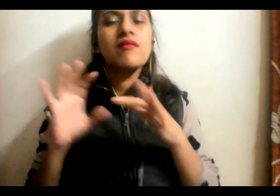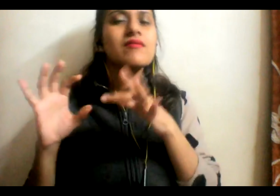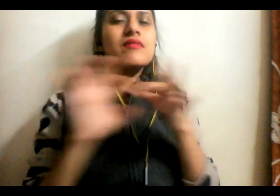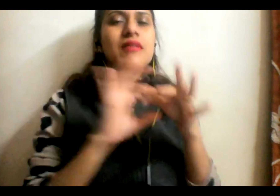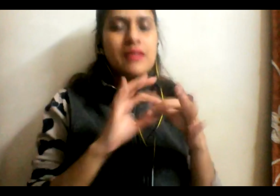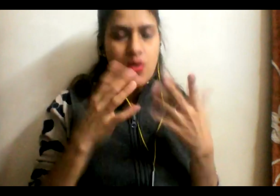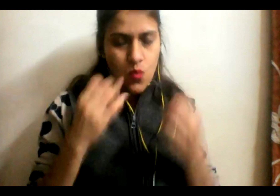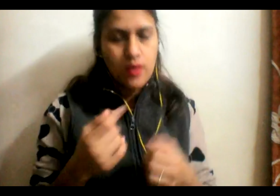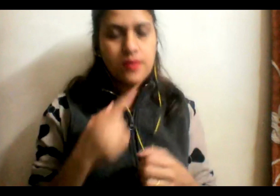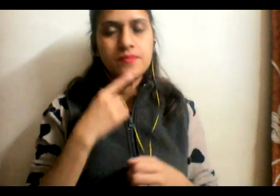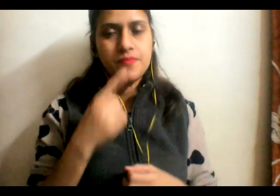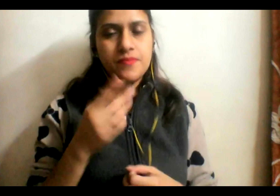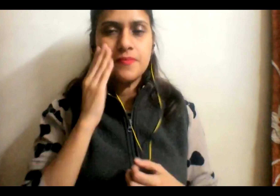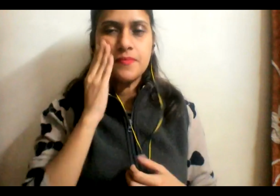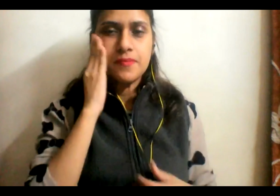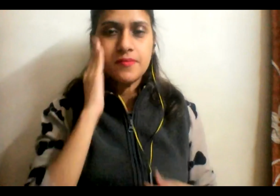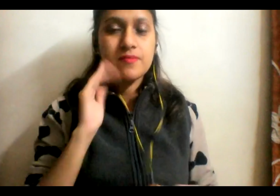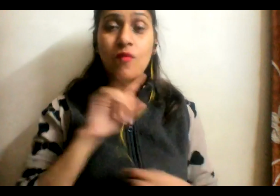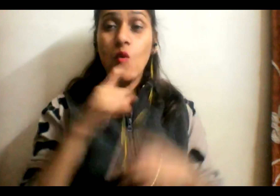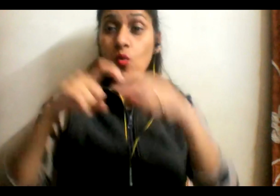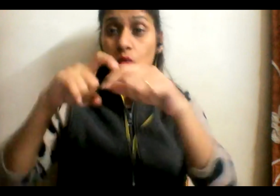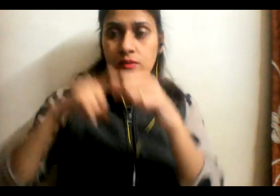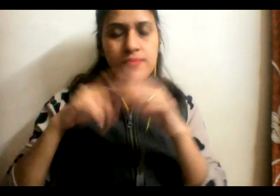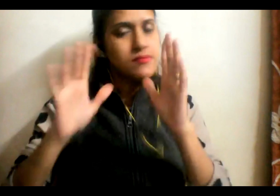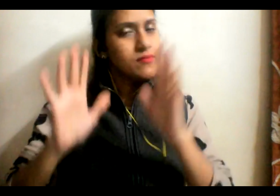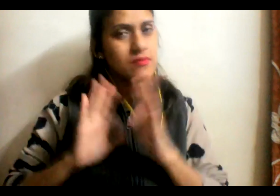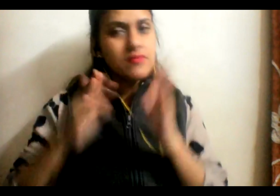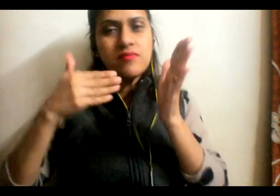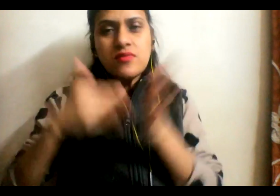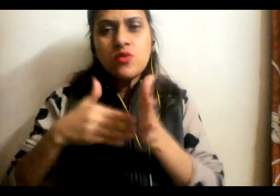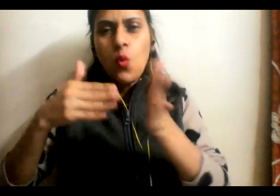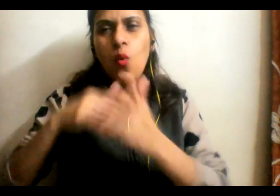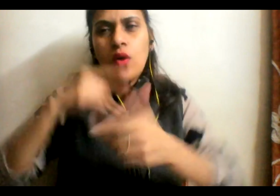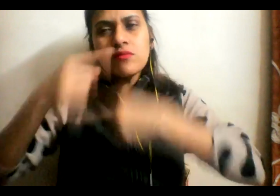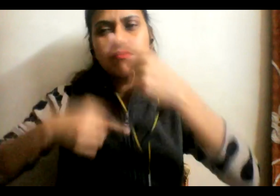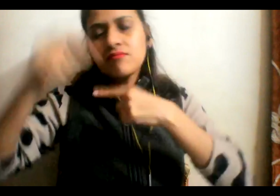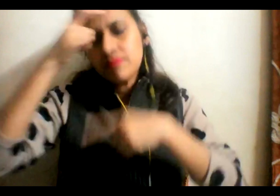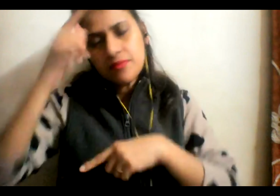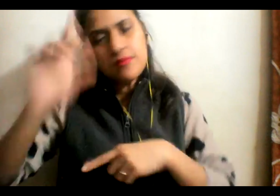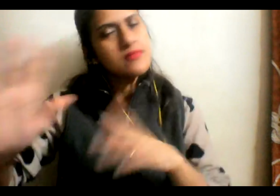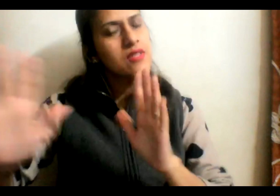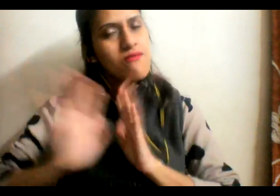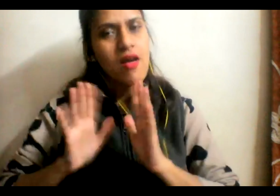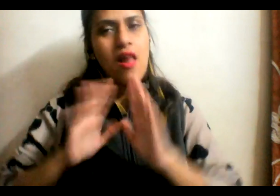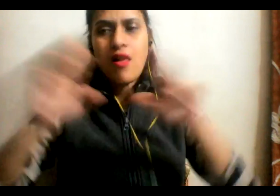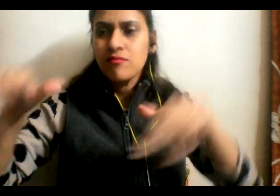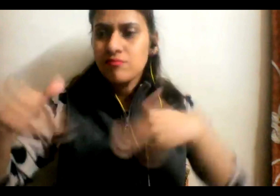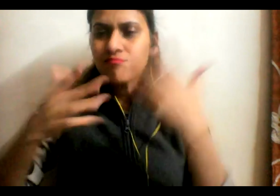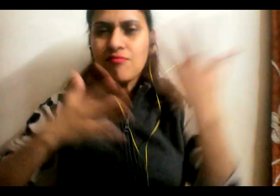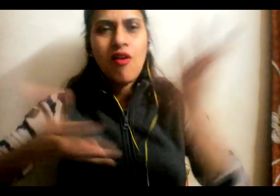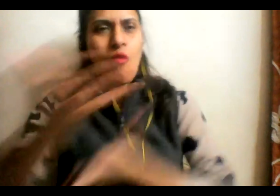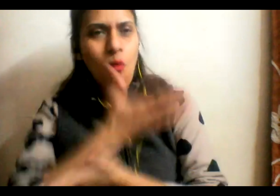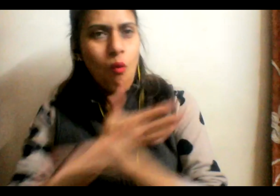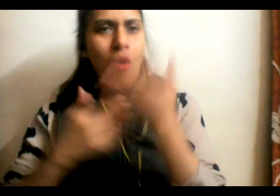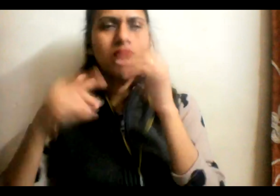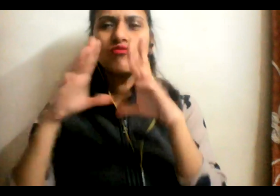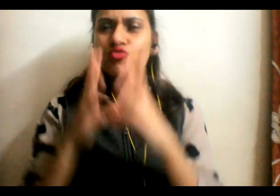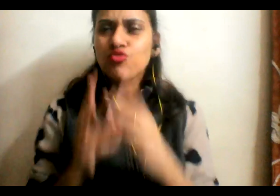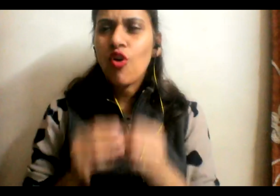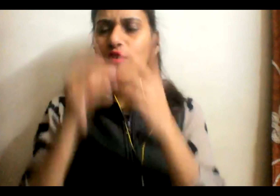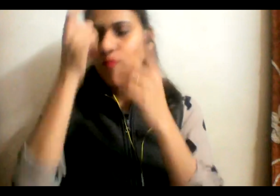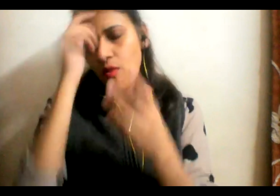to something that we face on an everyday basis, and these are good platforms where we can sort of discuss them